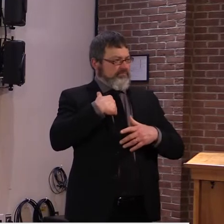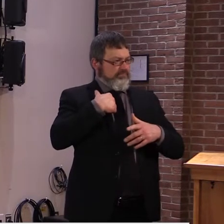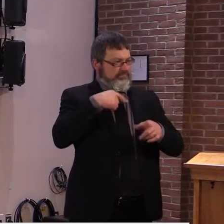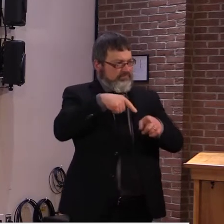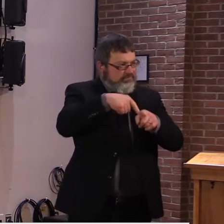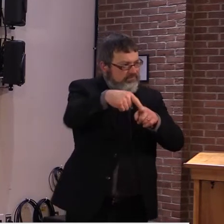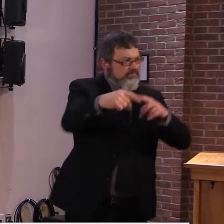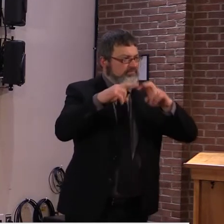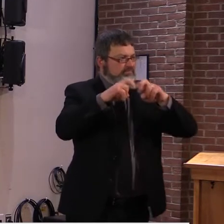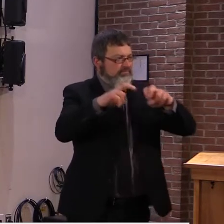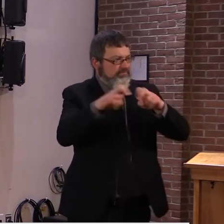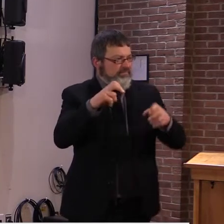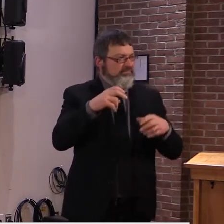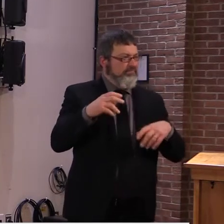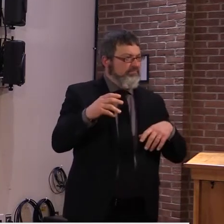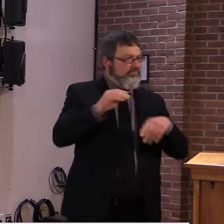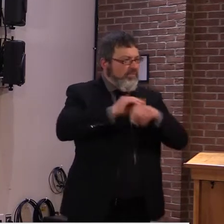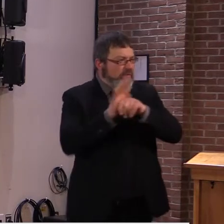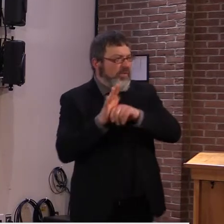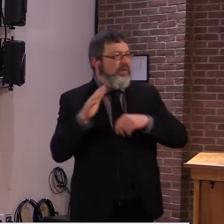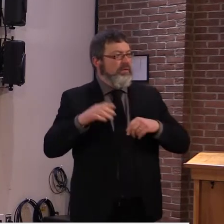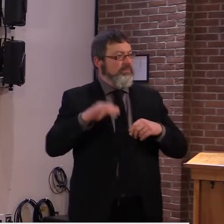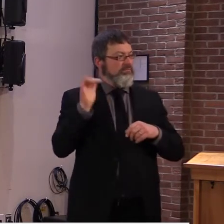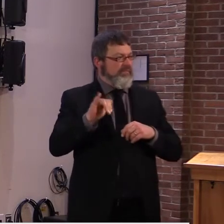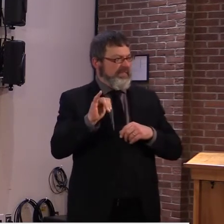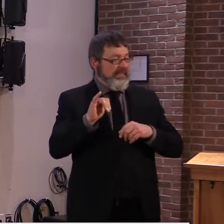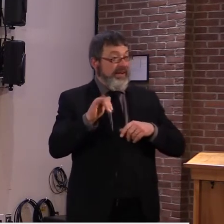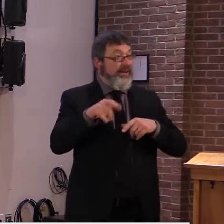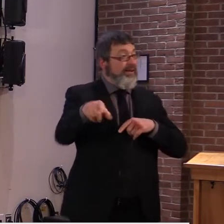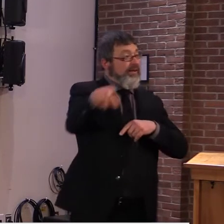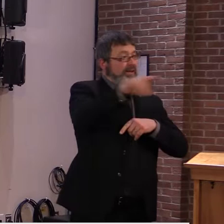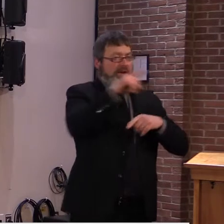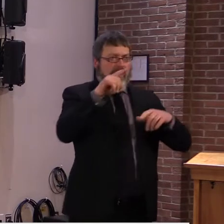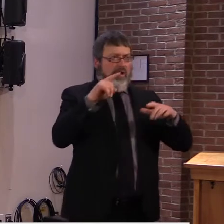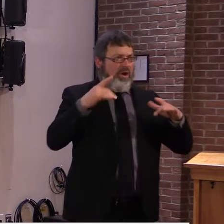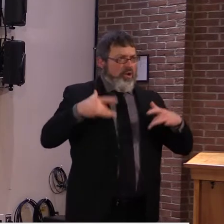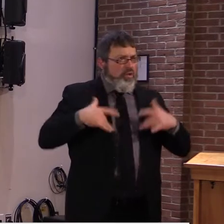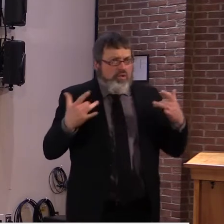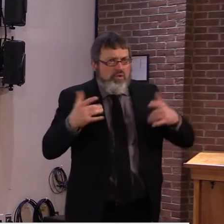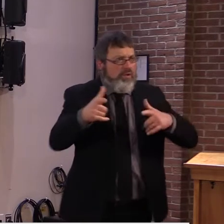all, and our sympathies do go out to all of the families and friends.